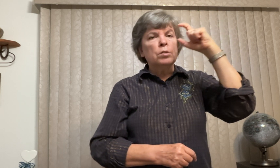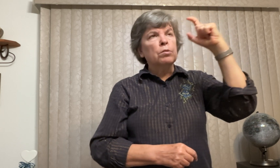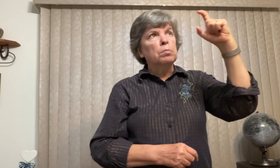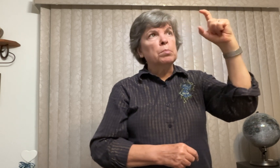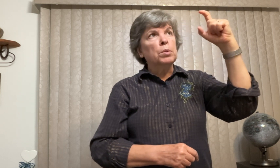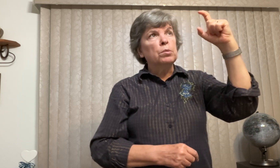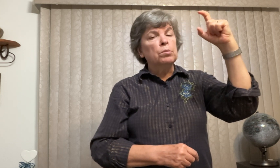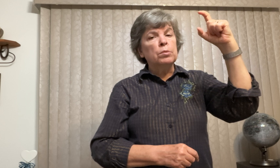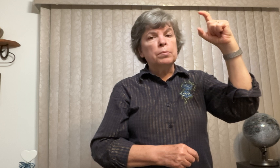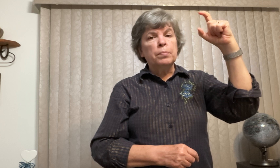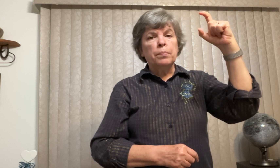the moon.